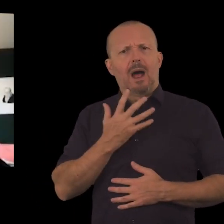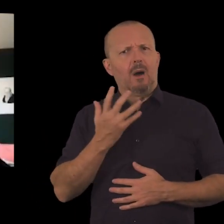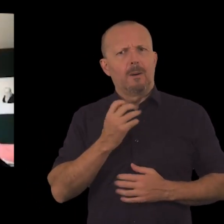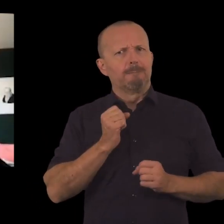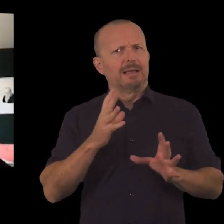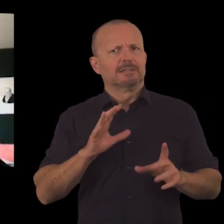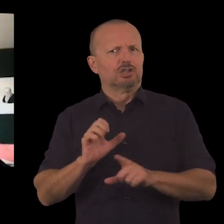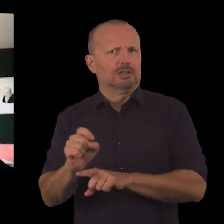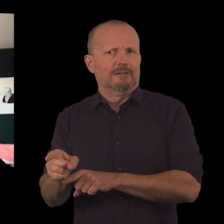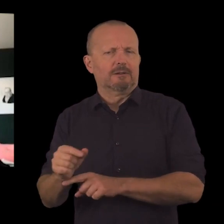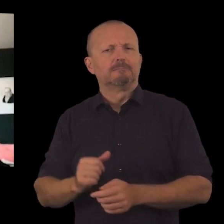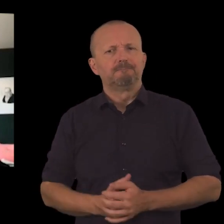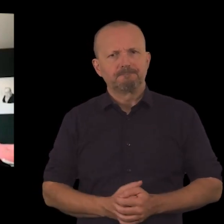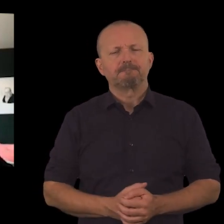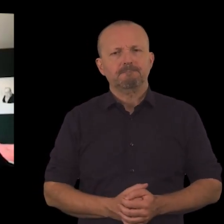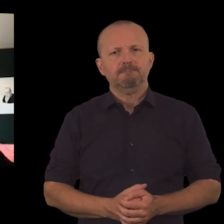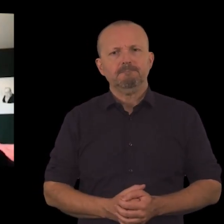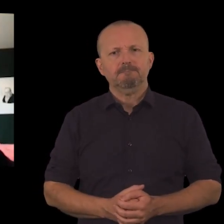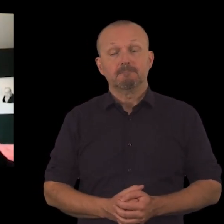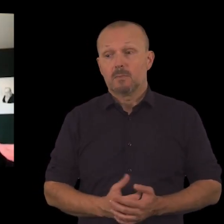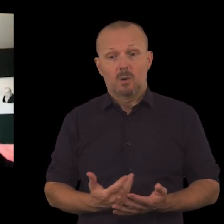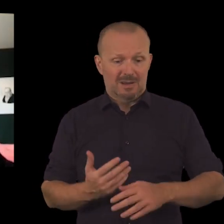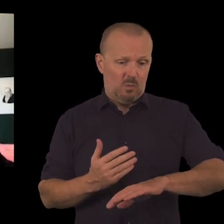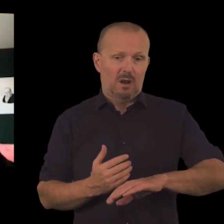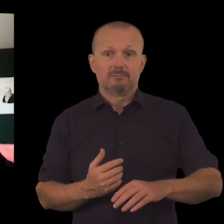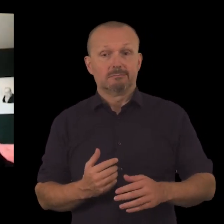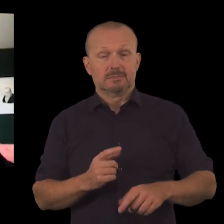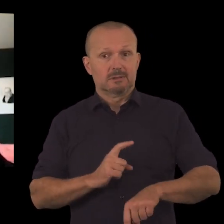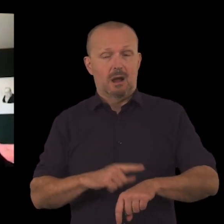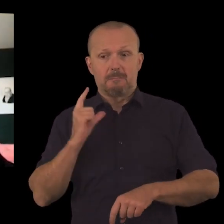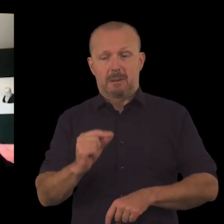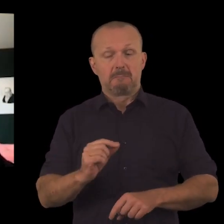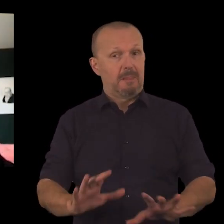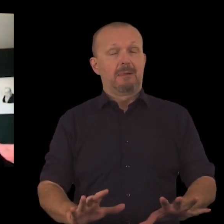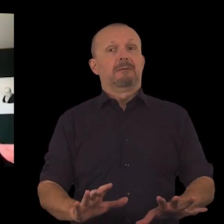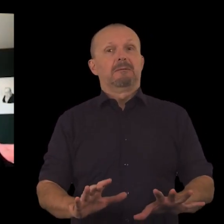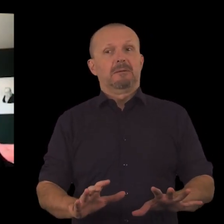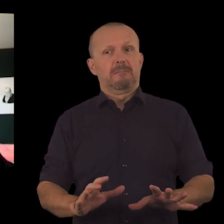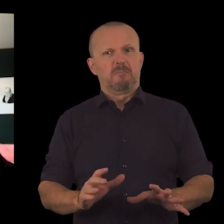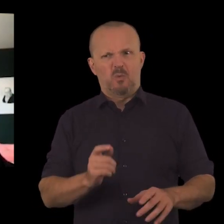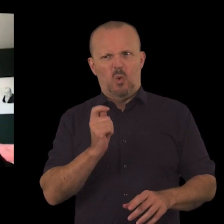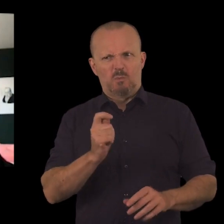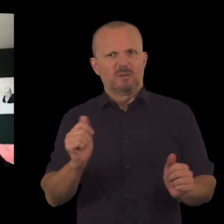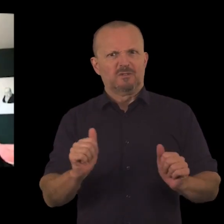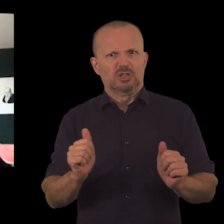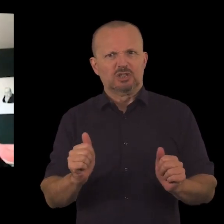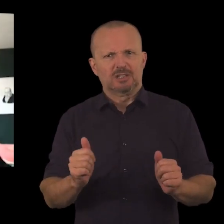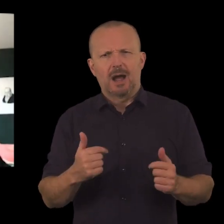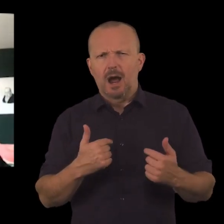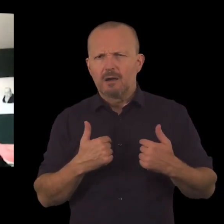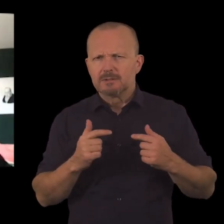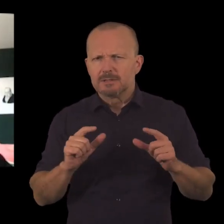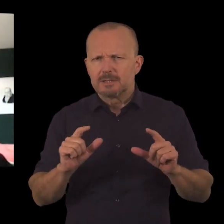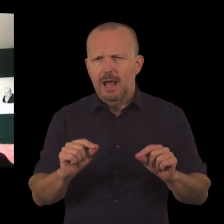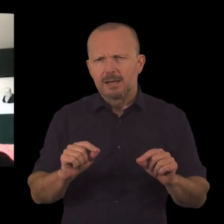Hey, we're almost out of time. So any, it feels like it's super flowing by. I